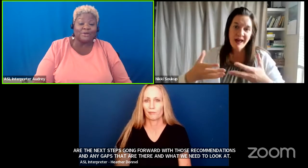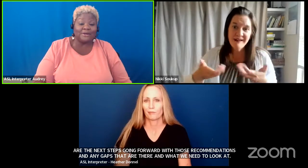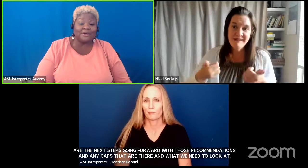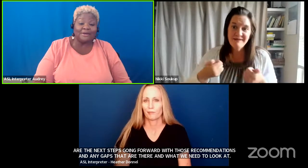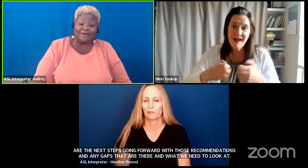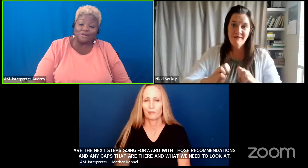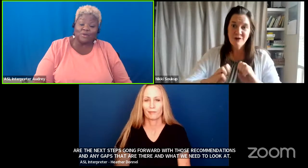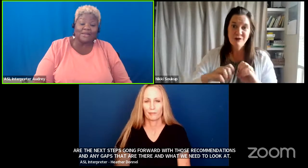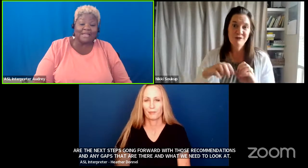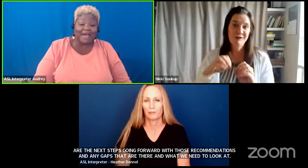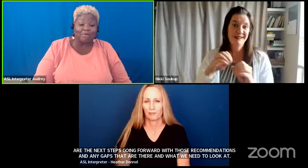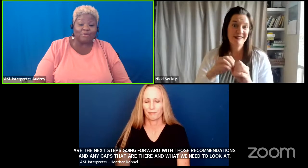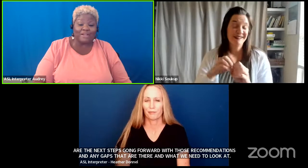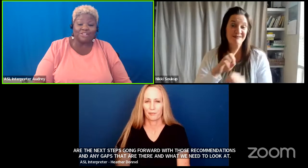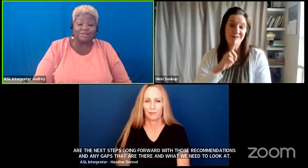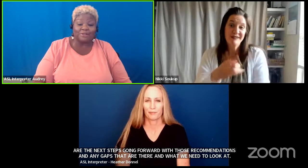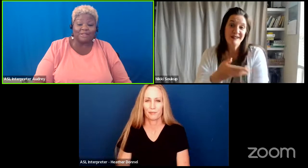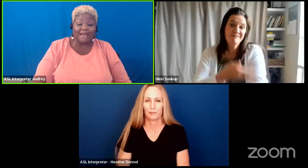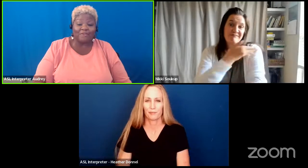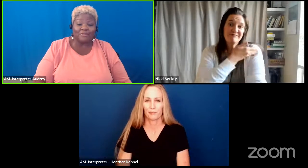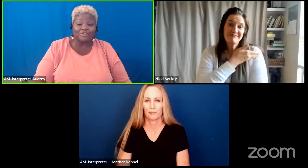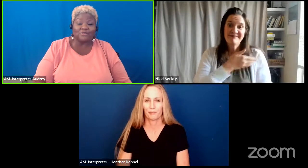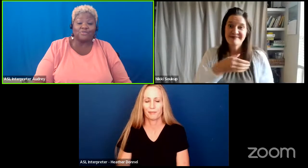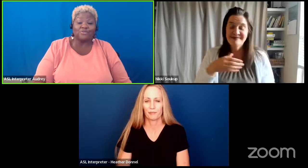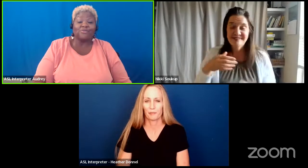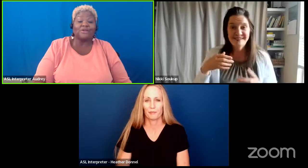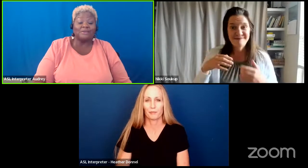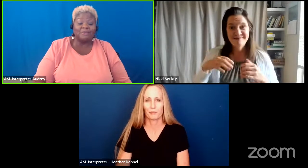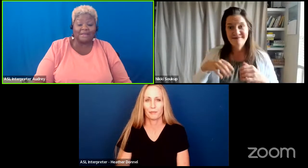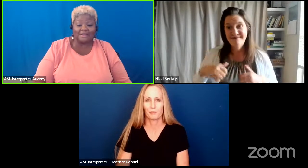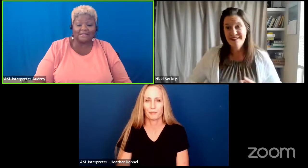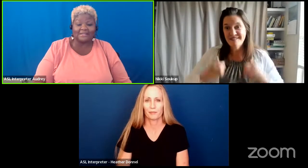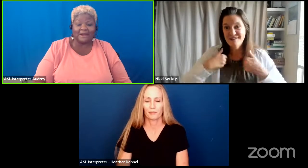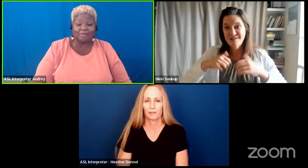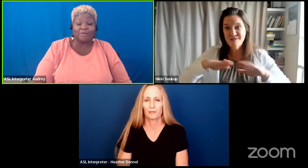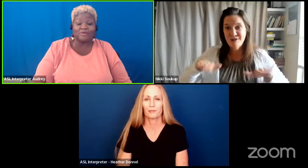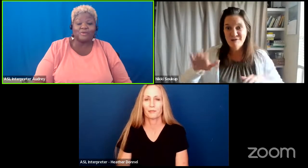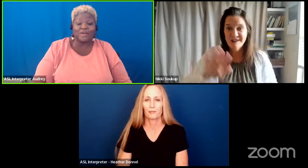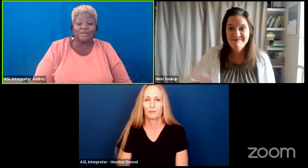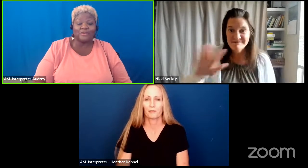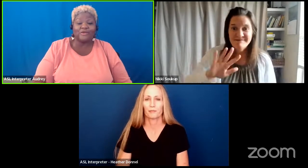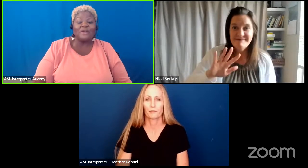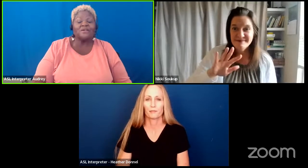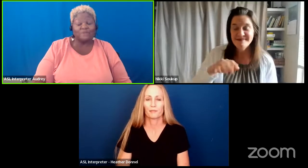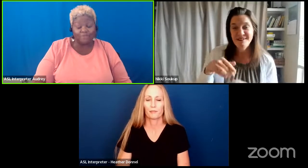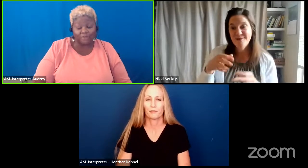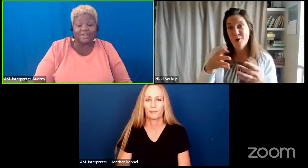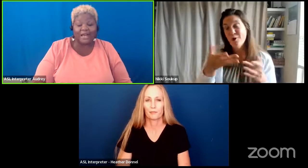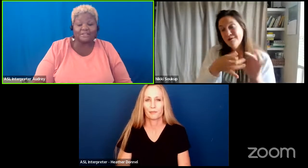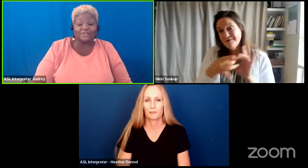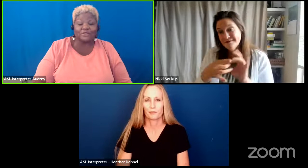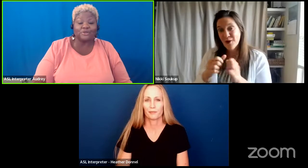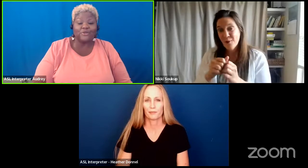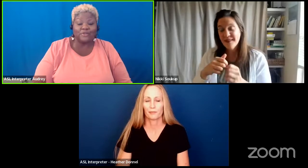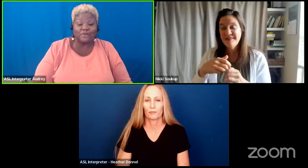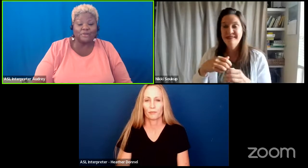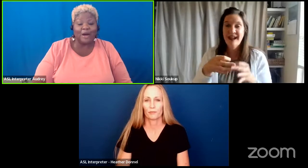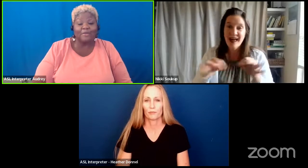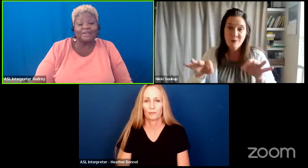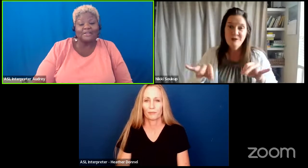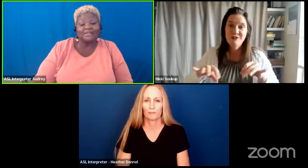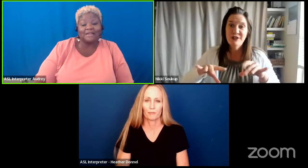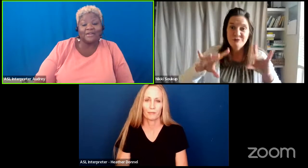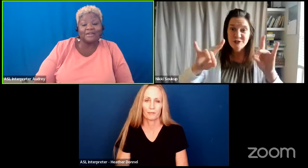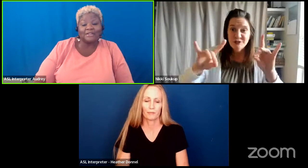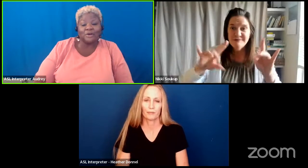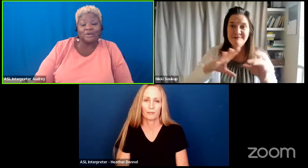to doing the collaboration with the efforts to really make the necessary improvements with our youth to improve the lives of youth throughout